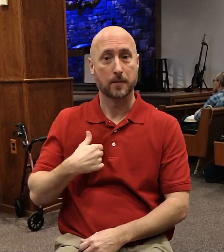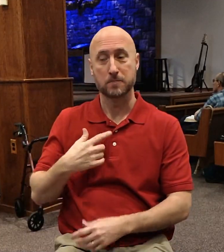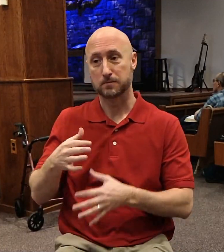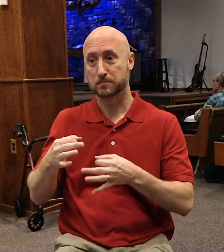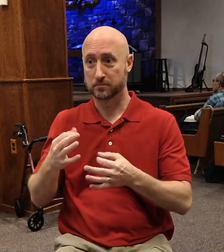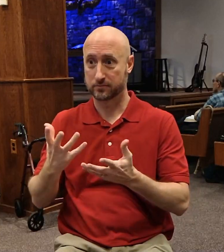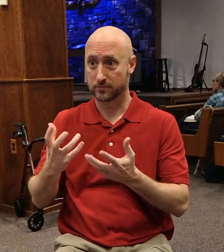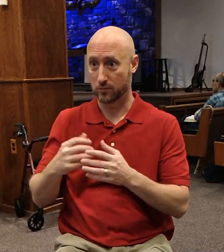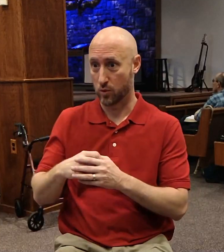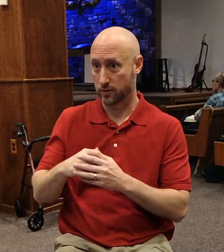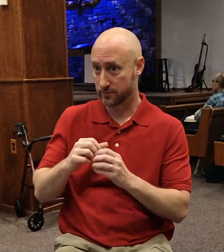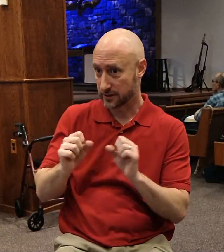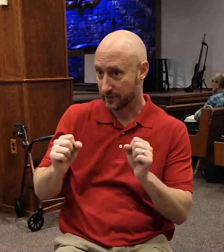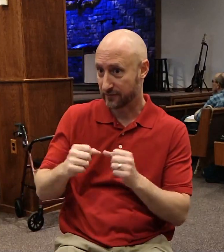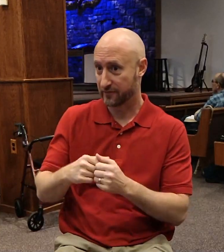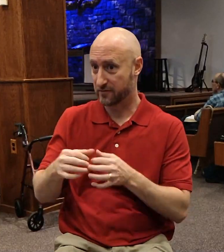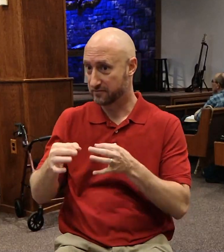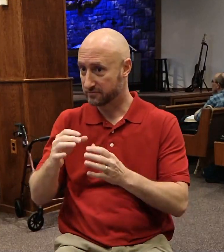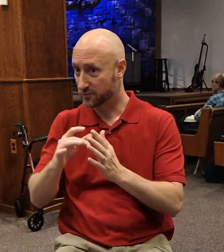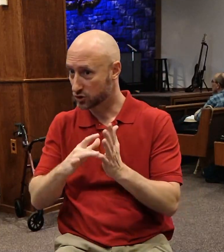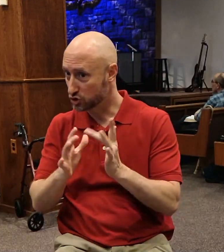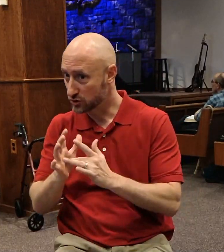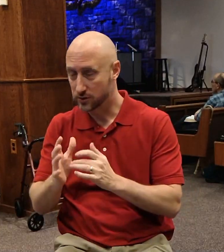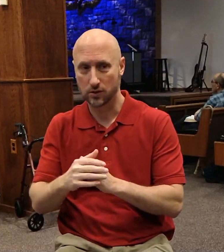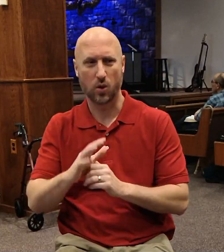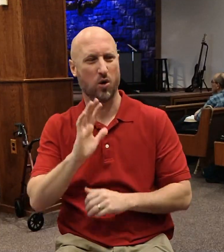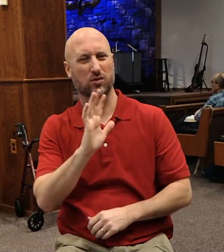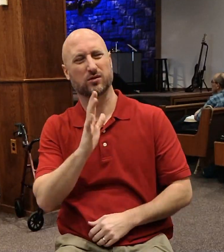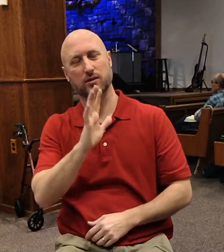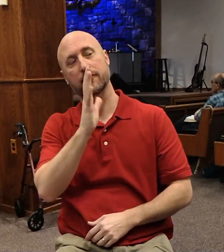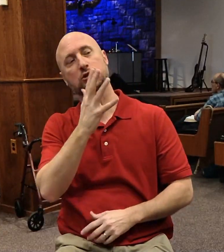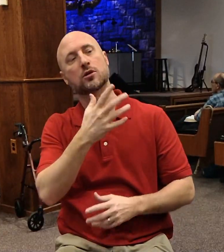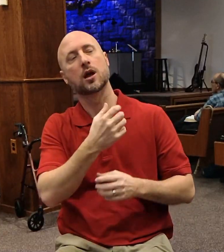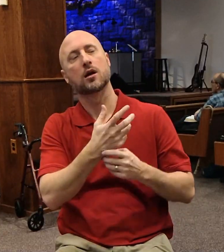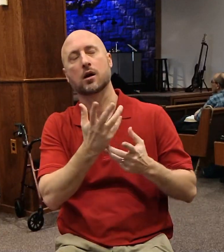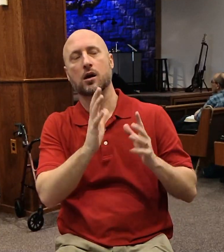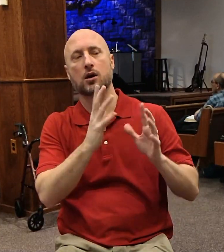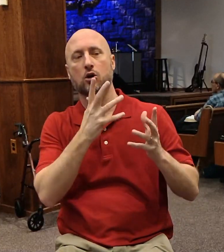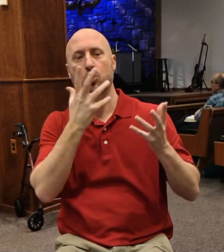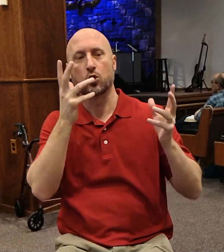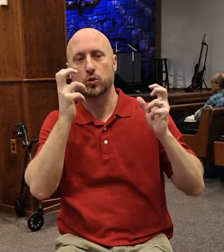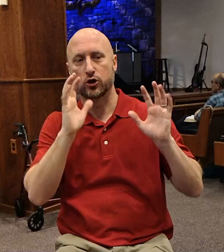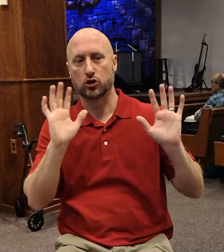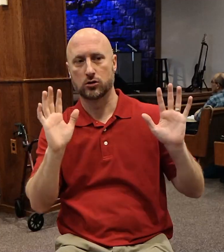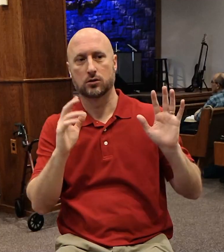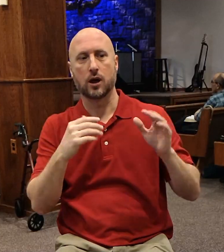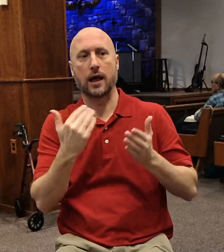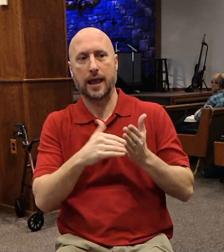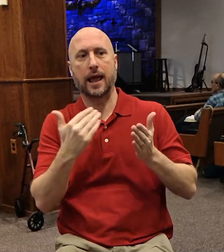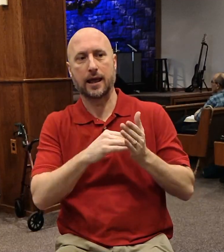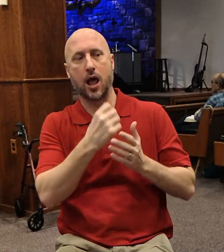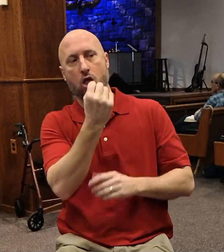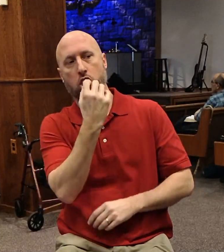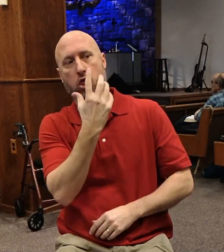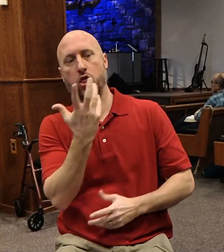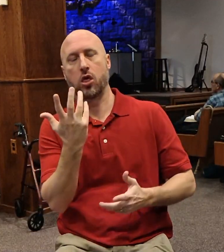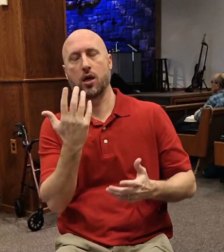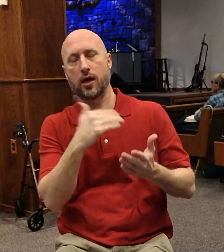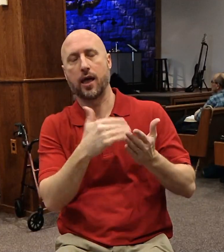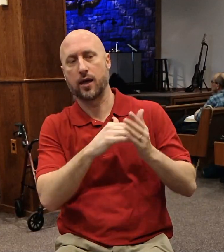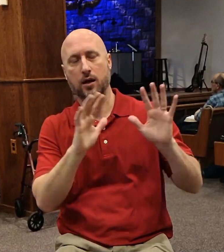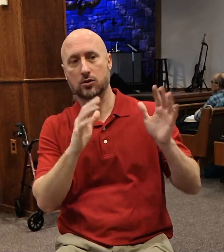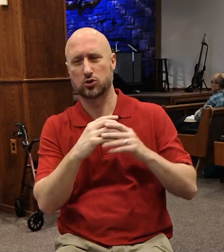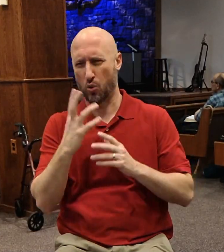Christ, he don't give me the spiel. He said, I know it, I've heard it over and over. I'm not here because of that. I said, why are you here? He said,